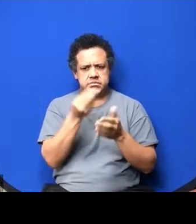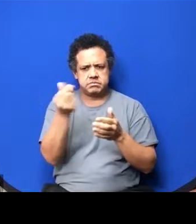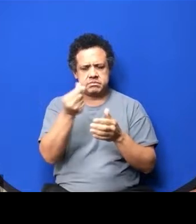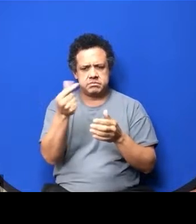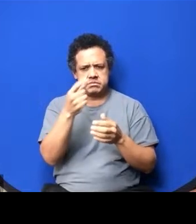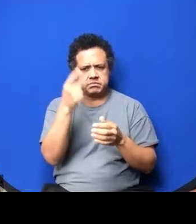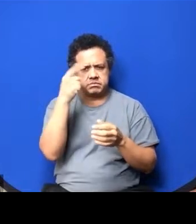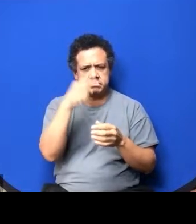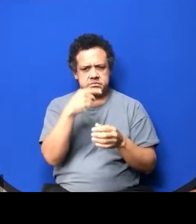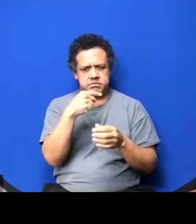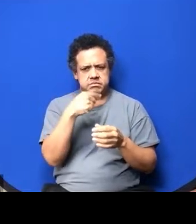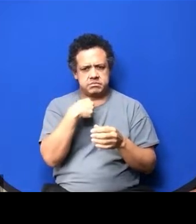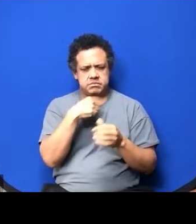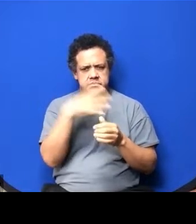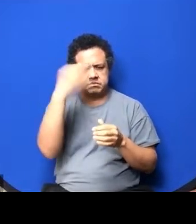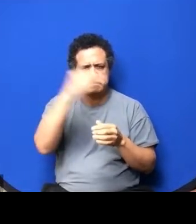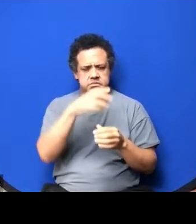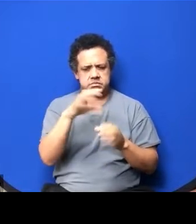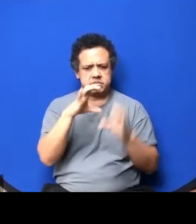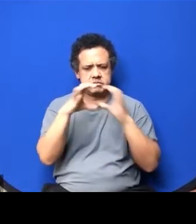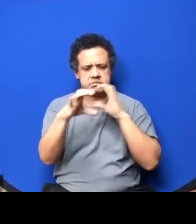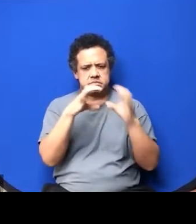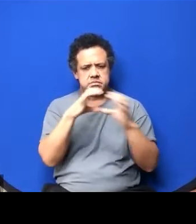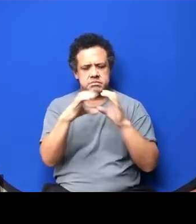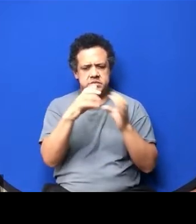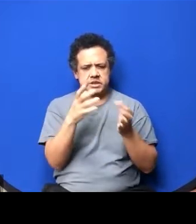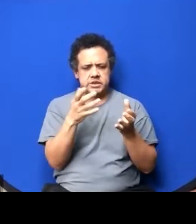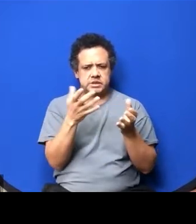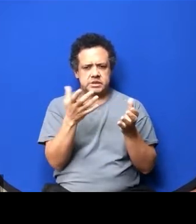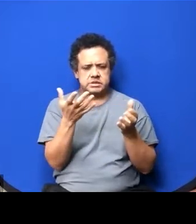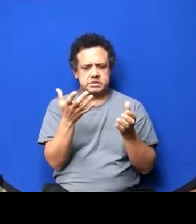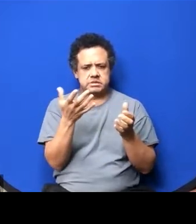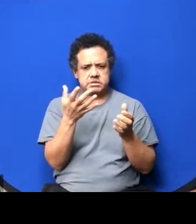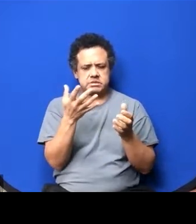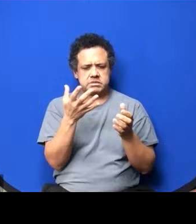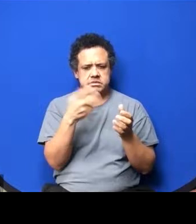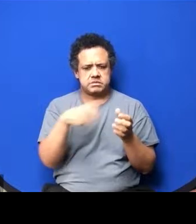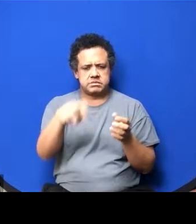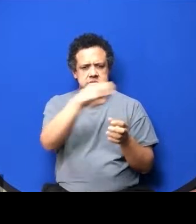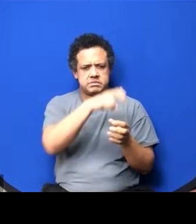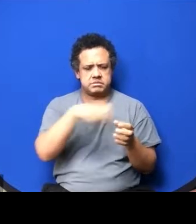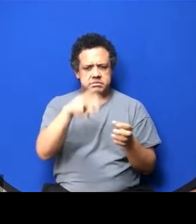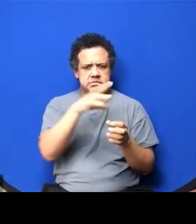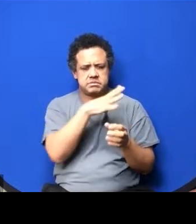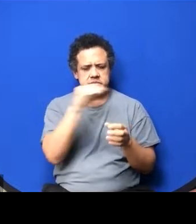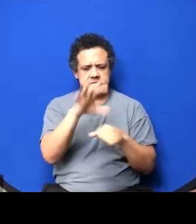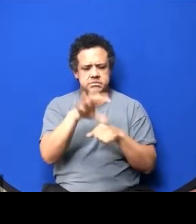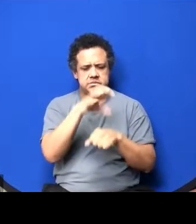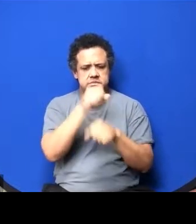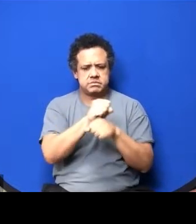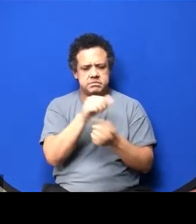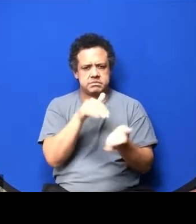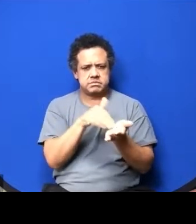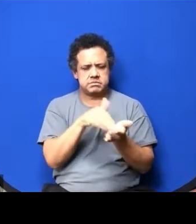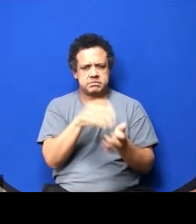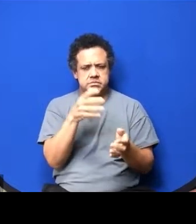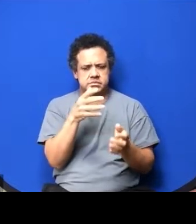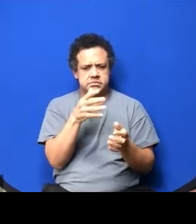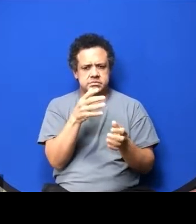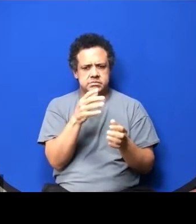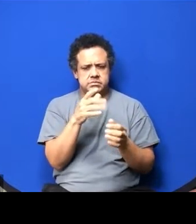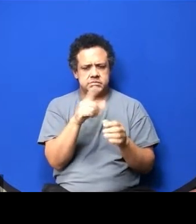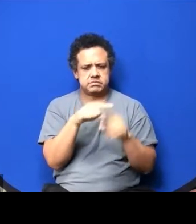I'm wondering how you are measuring or able to track the money for that and how you're making